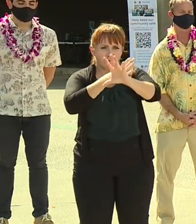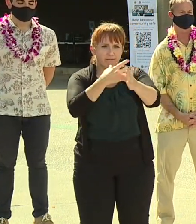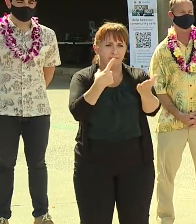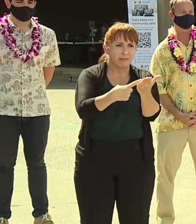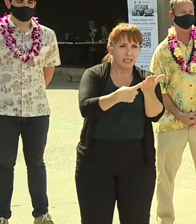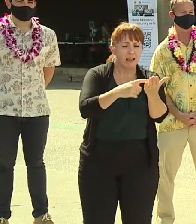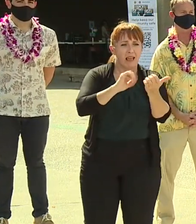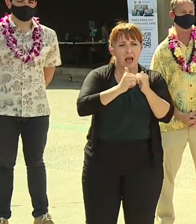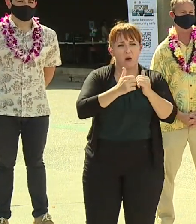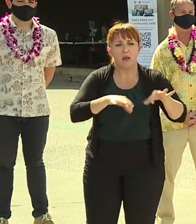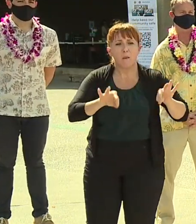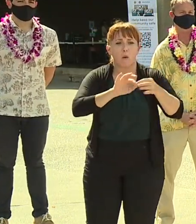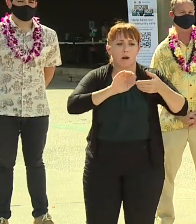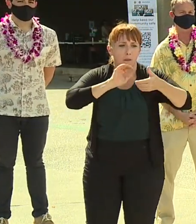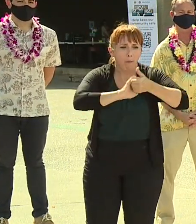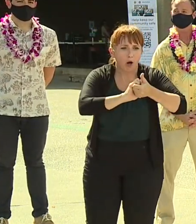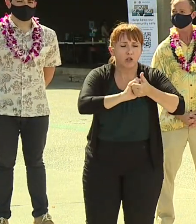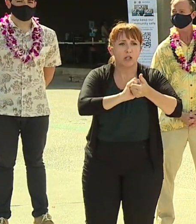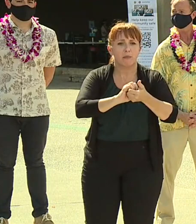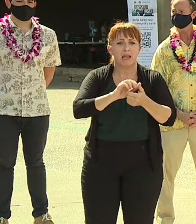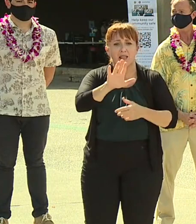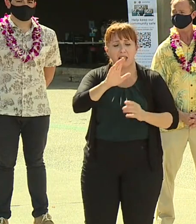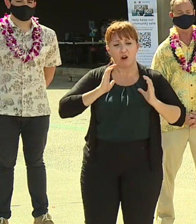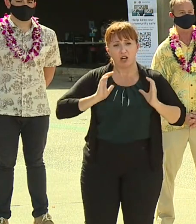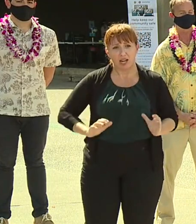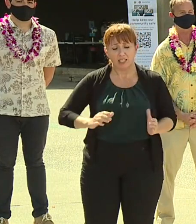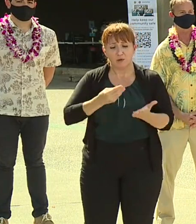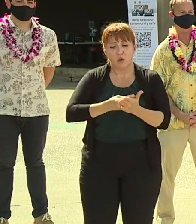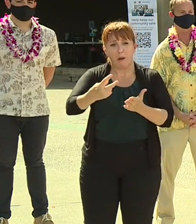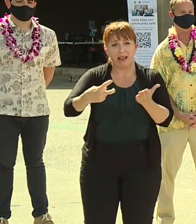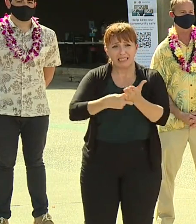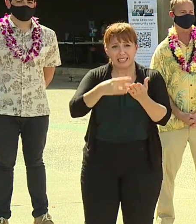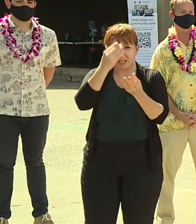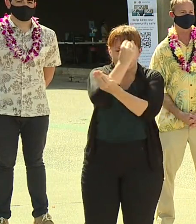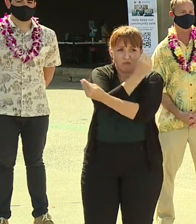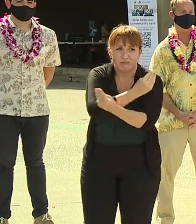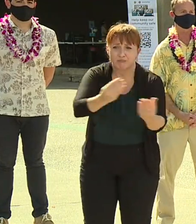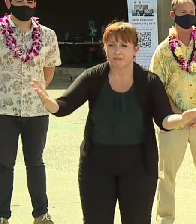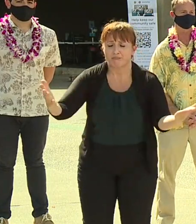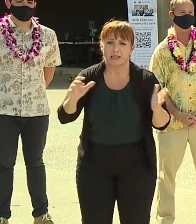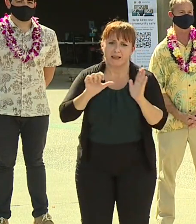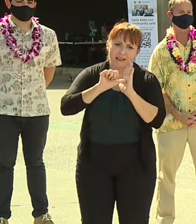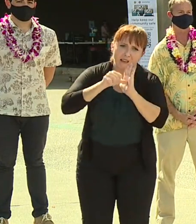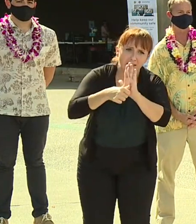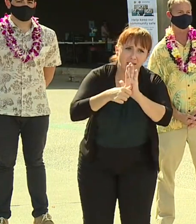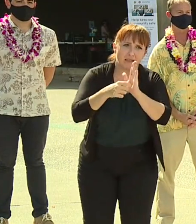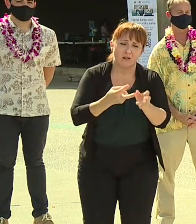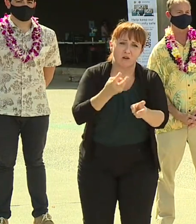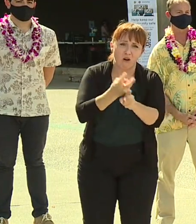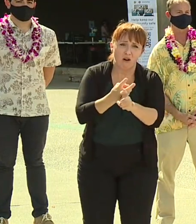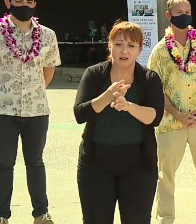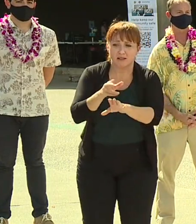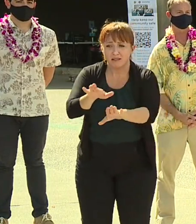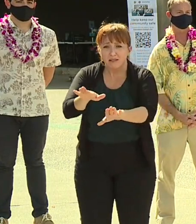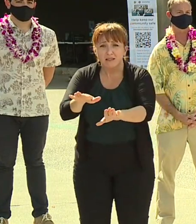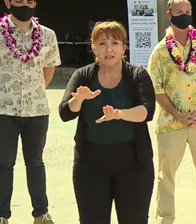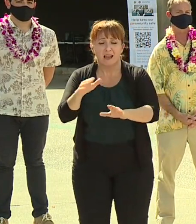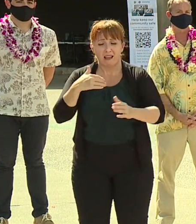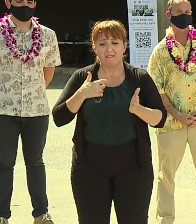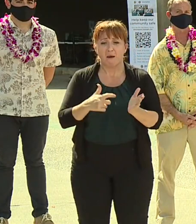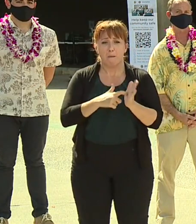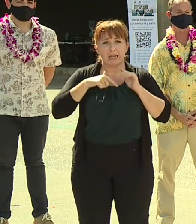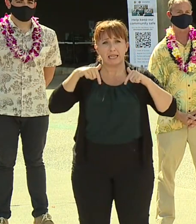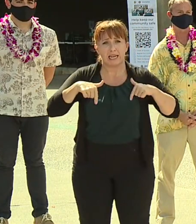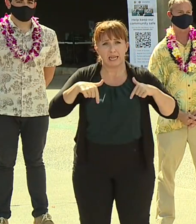the information out to all the customers, trying to re-emphasize. We want them to be aware that we do have a